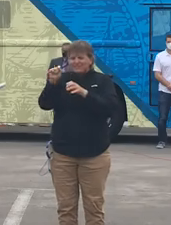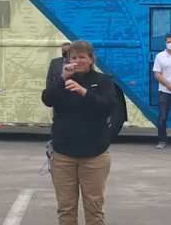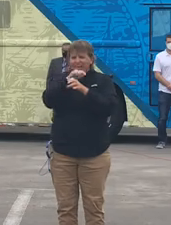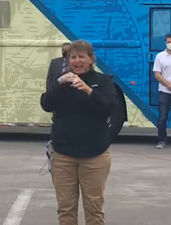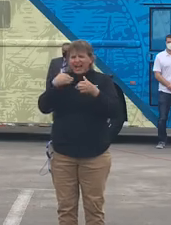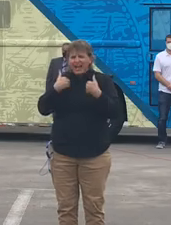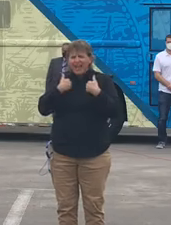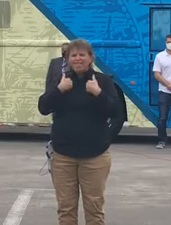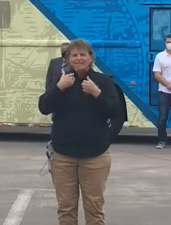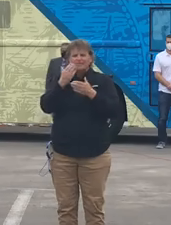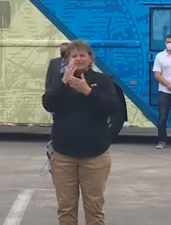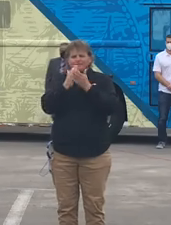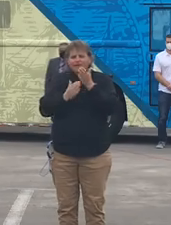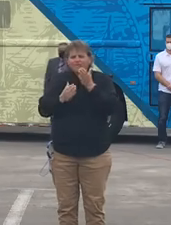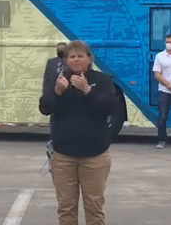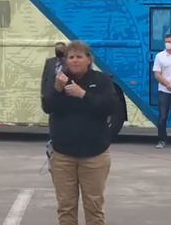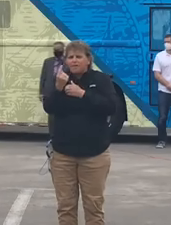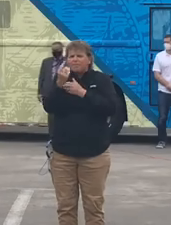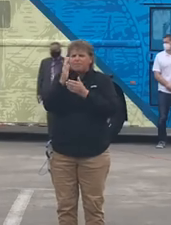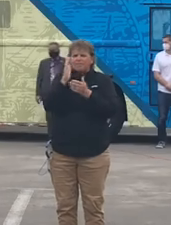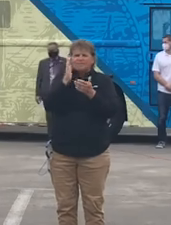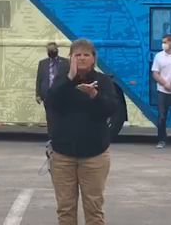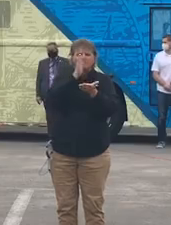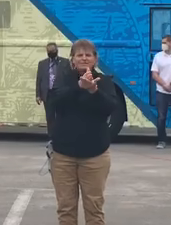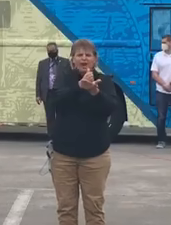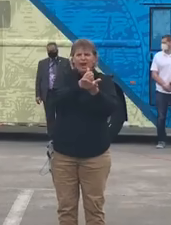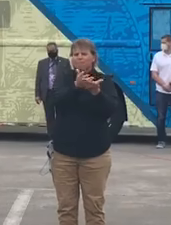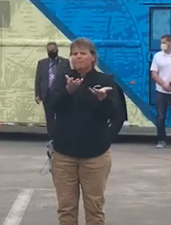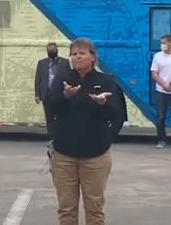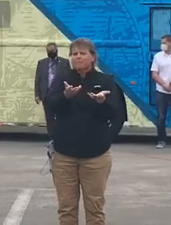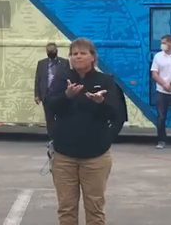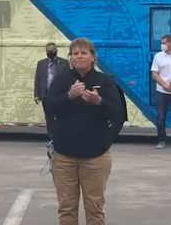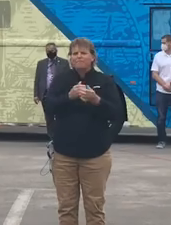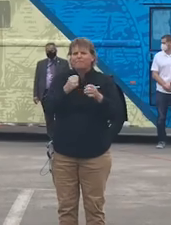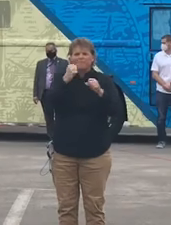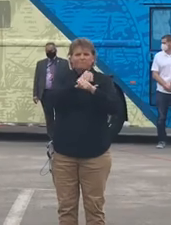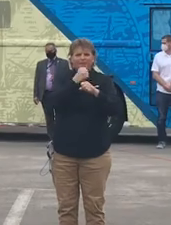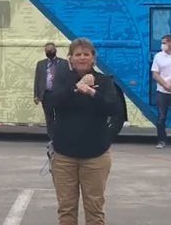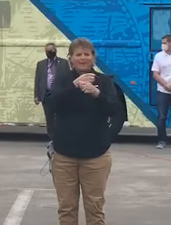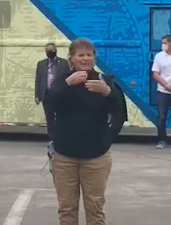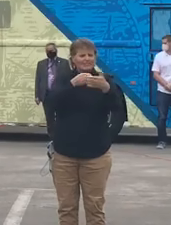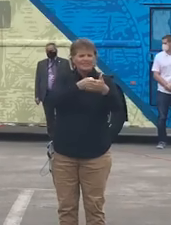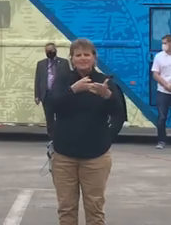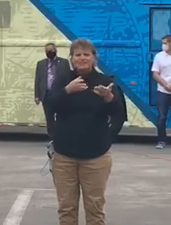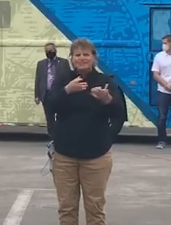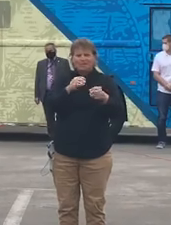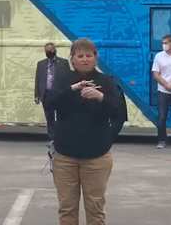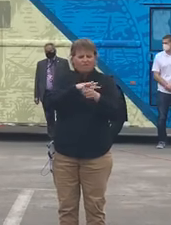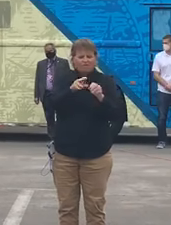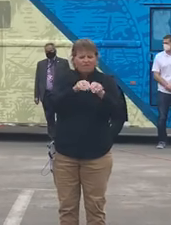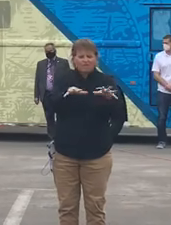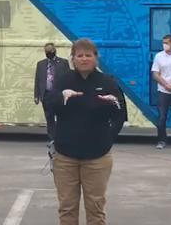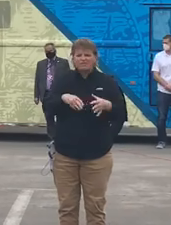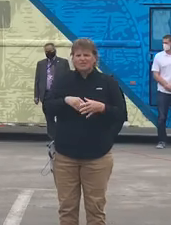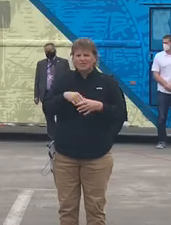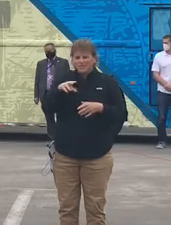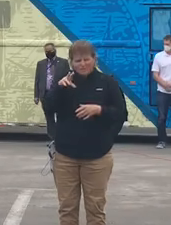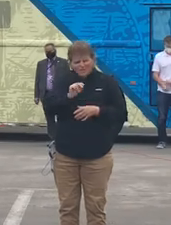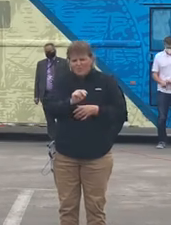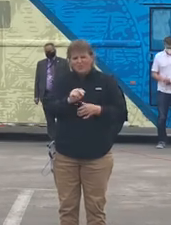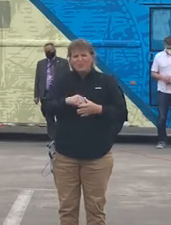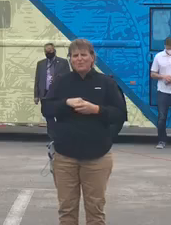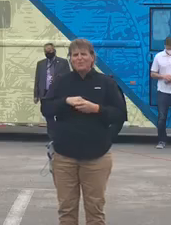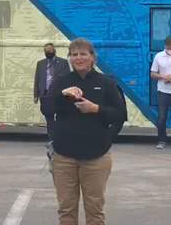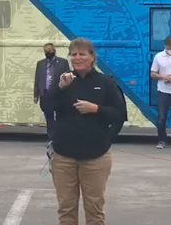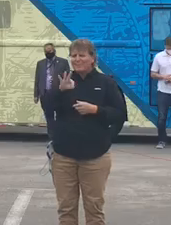fight this virus. I mean, the Surgeon General can tell you if there's not virus in a certain community, all of a sudden you see a cluster,